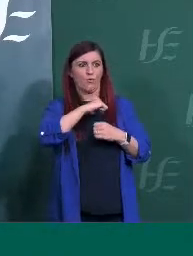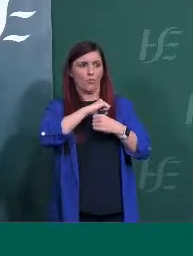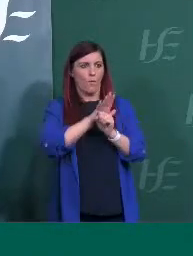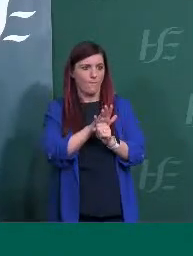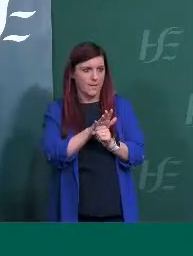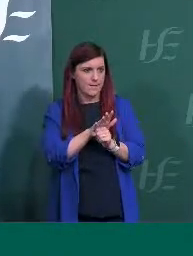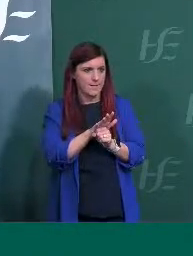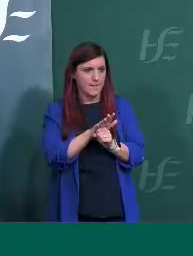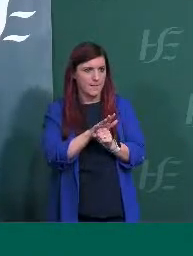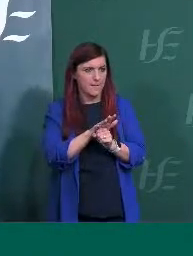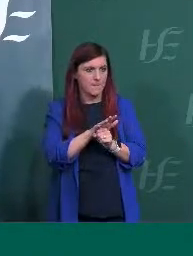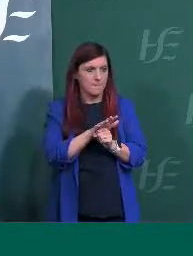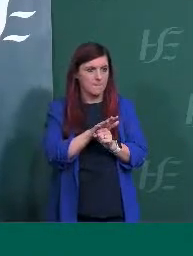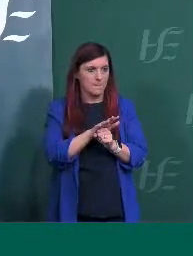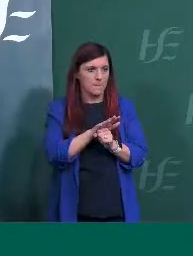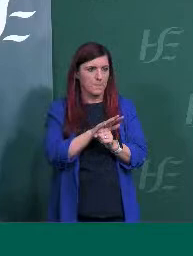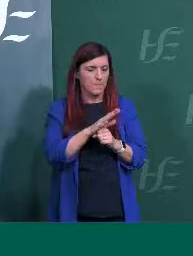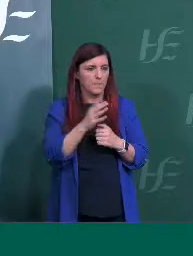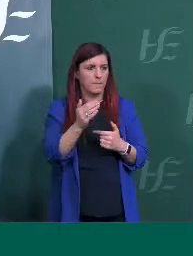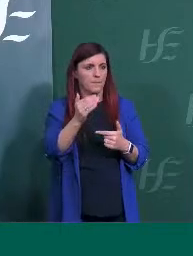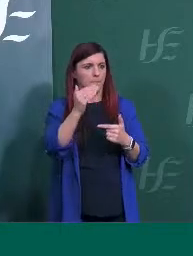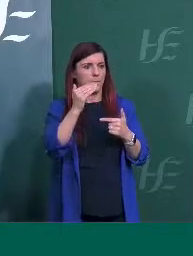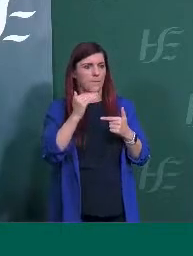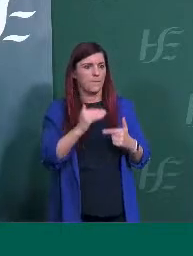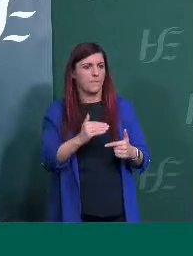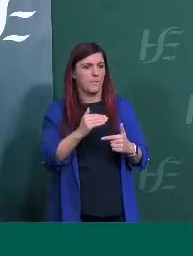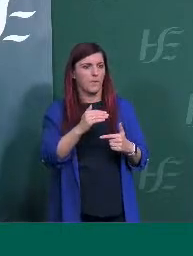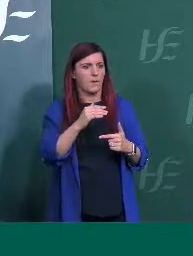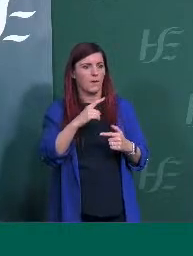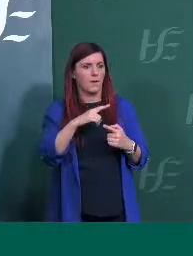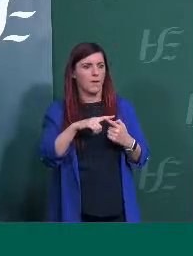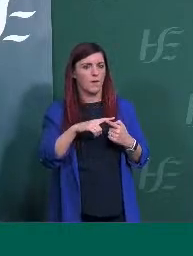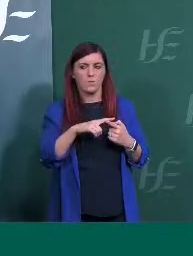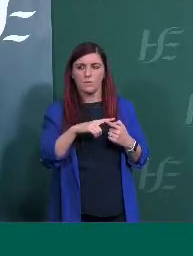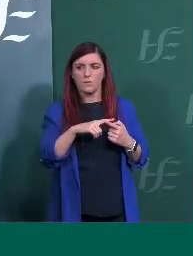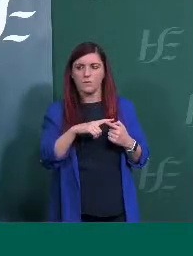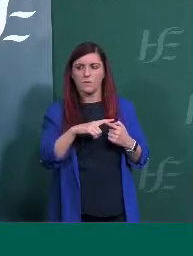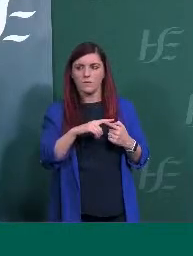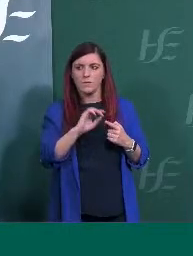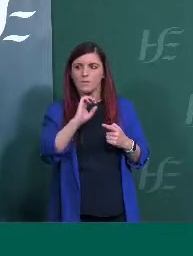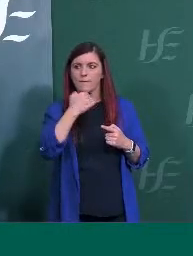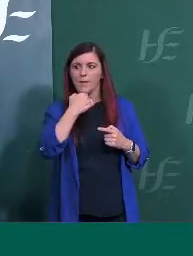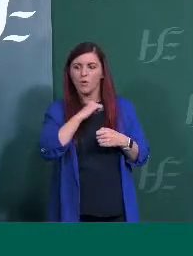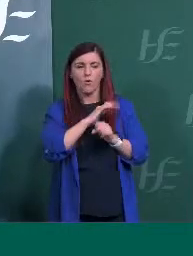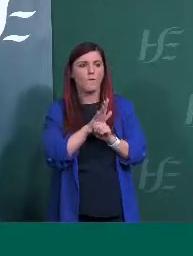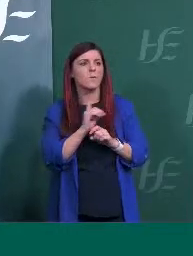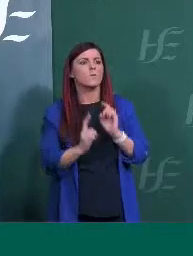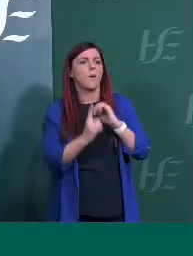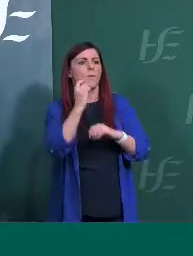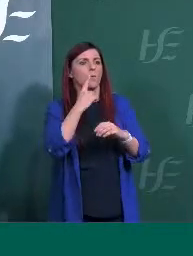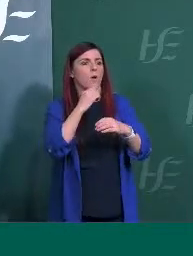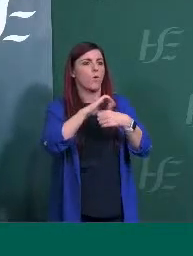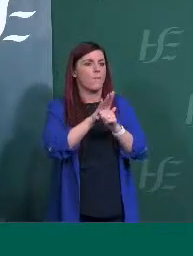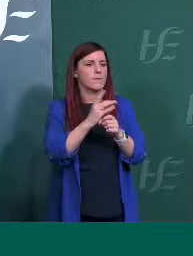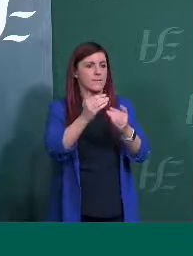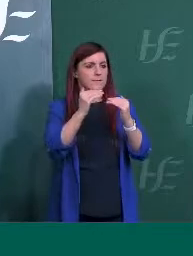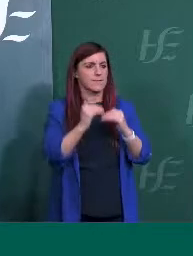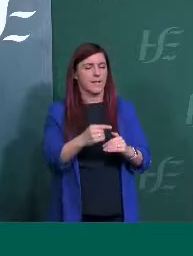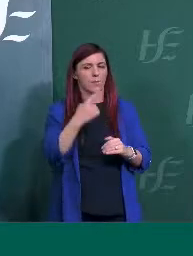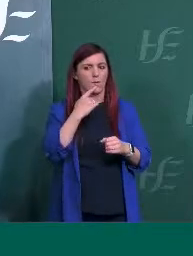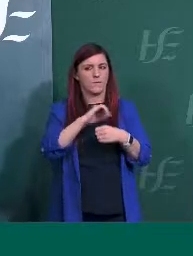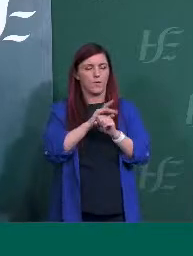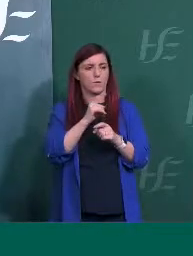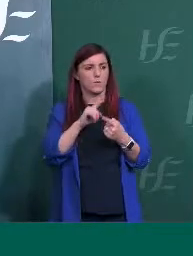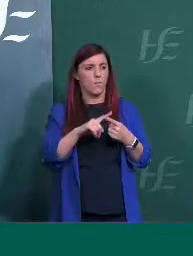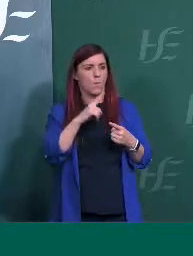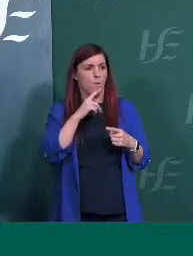2 doses. But the blue is where things go after 3 doses, with a big reduction of over 90% in severe illness and 81%